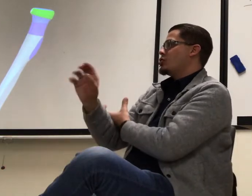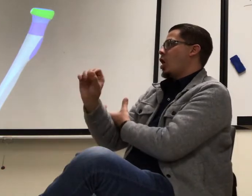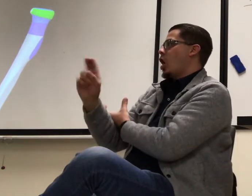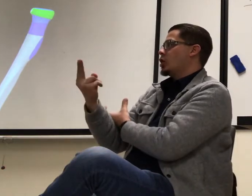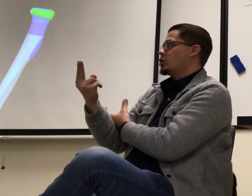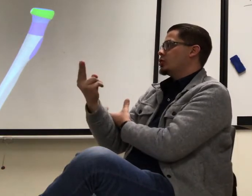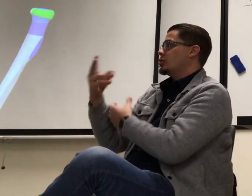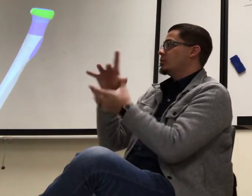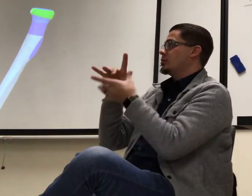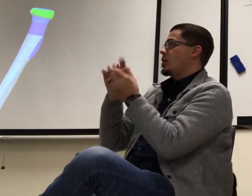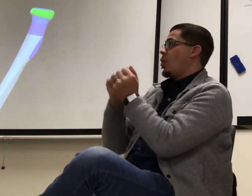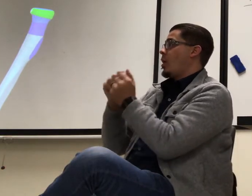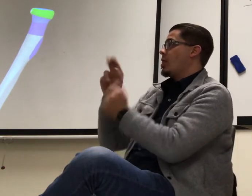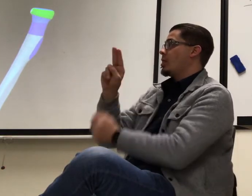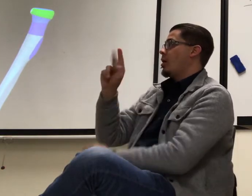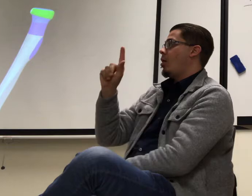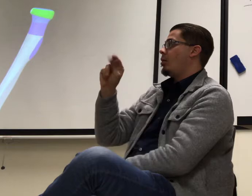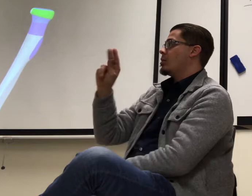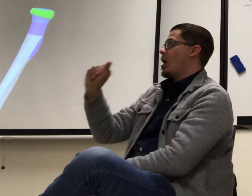that's of the ulna.